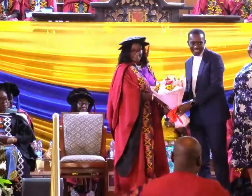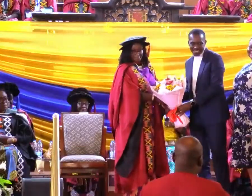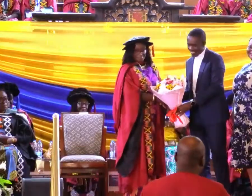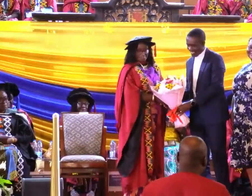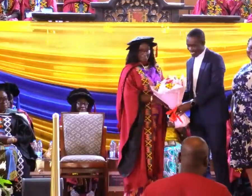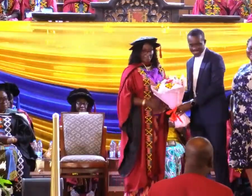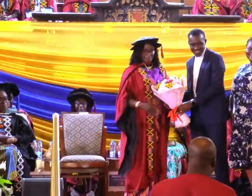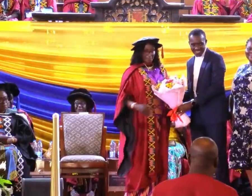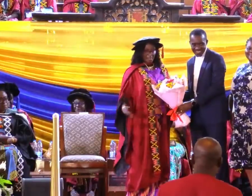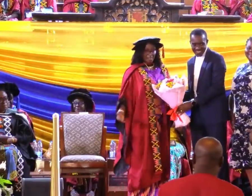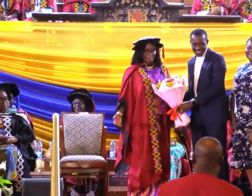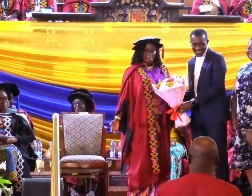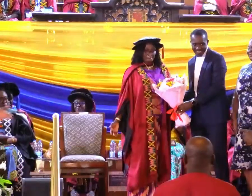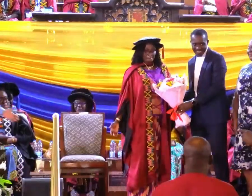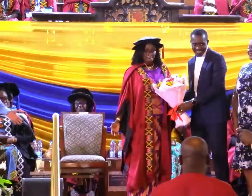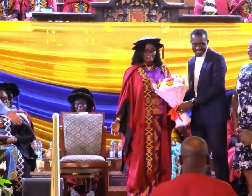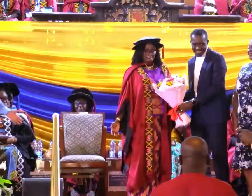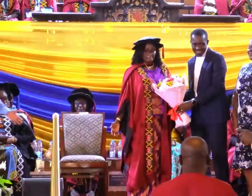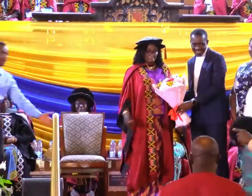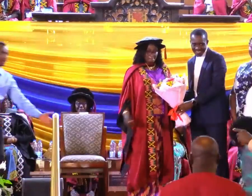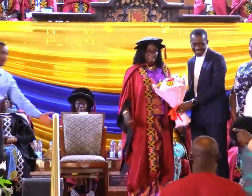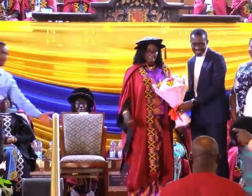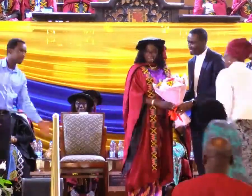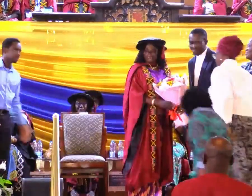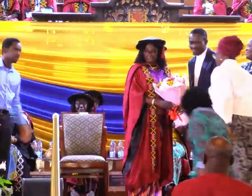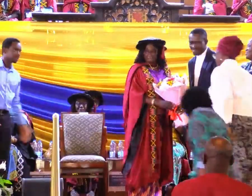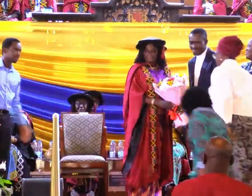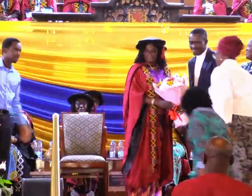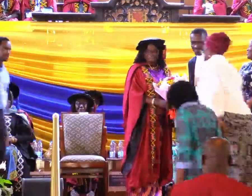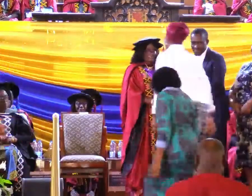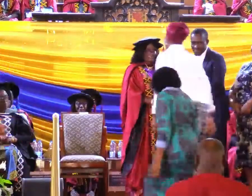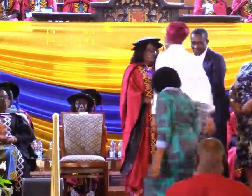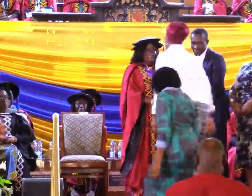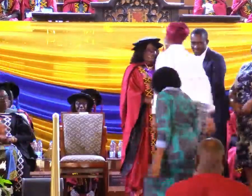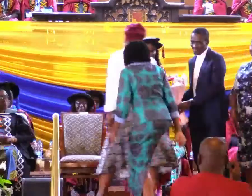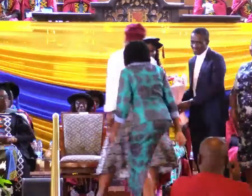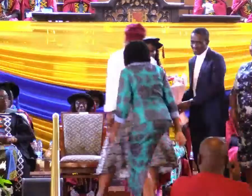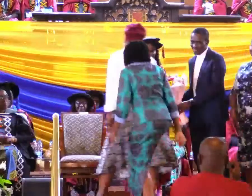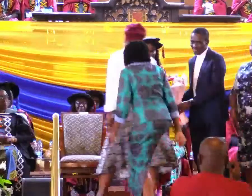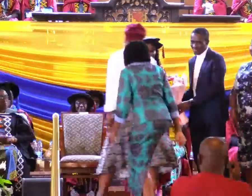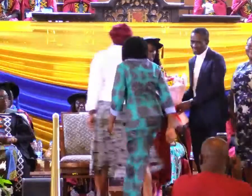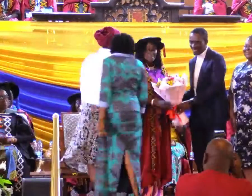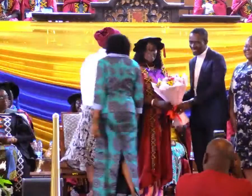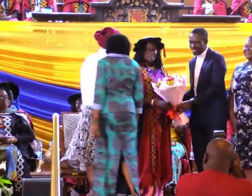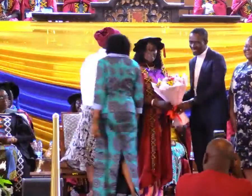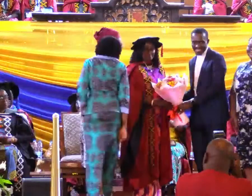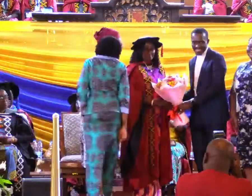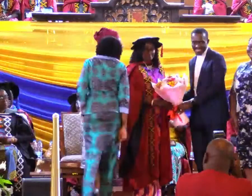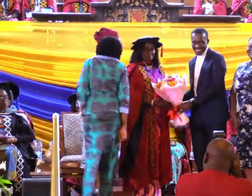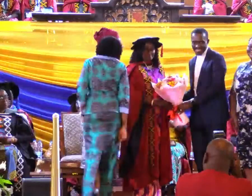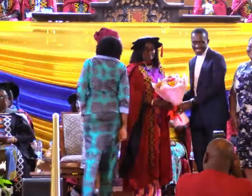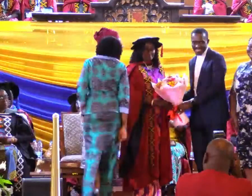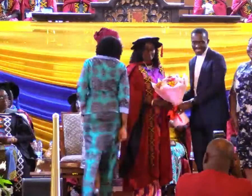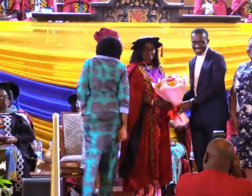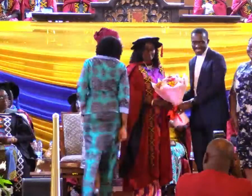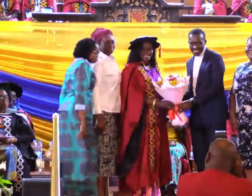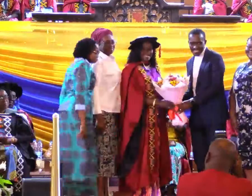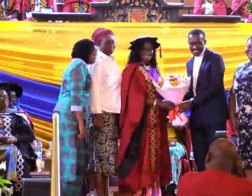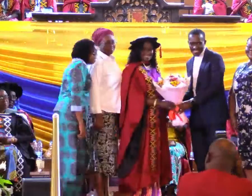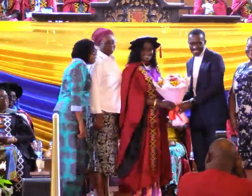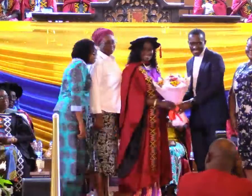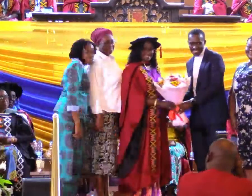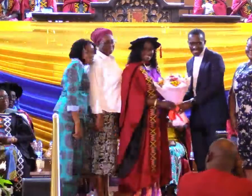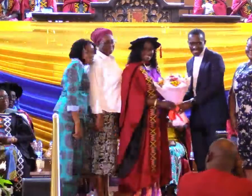We have the Shalom Bible Study Group on. Please get ready. Shalom Bible School, Legon.